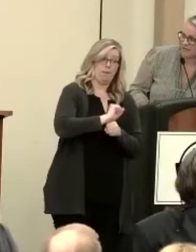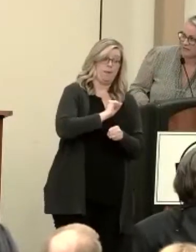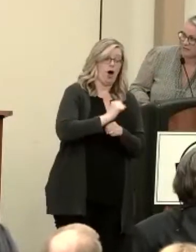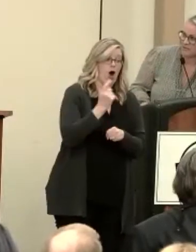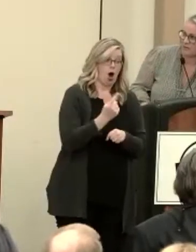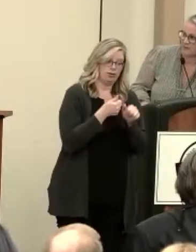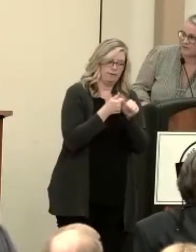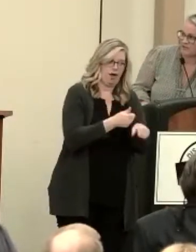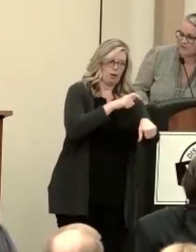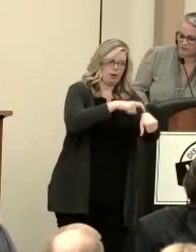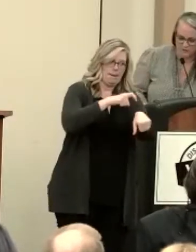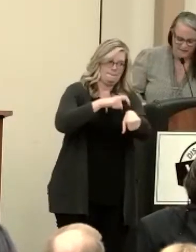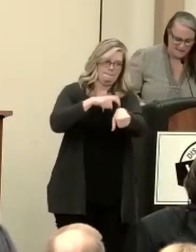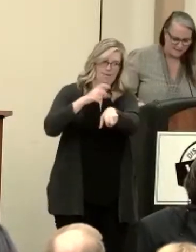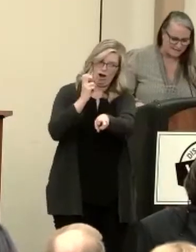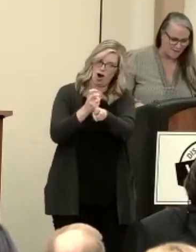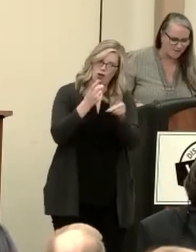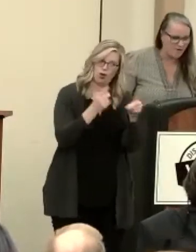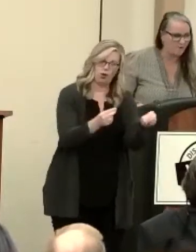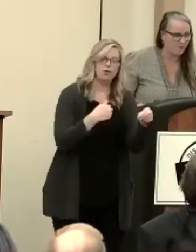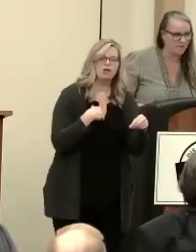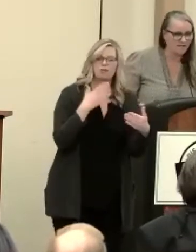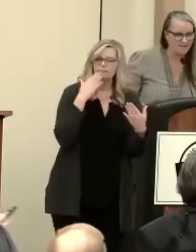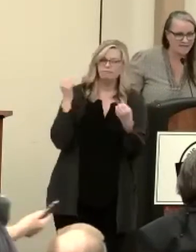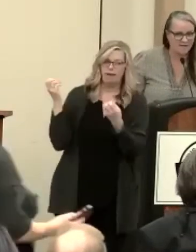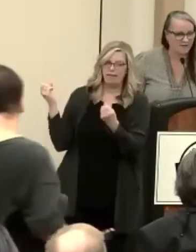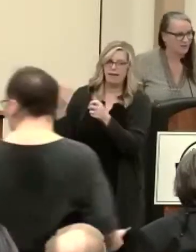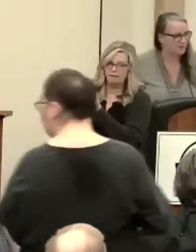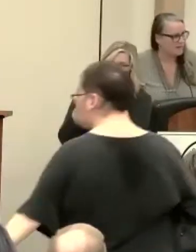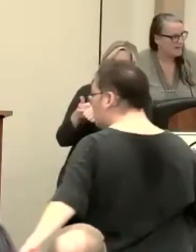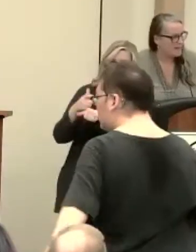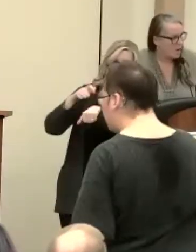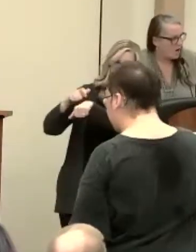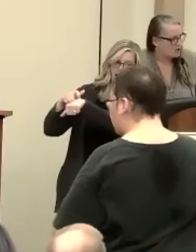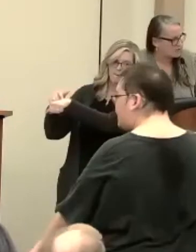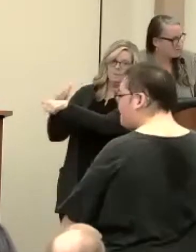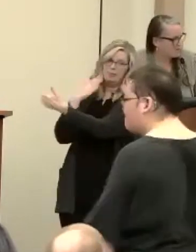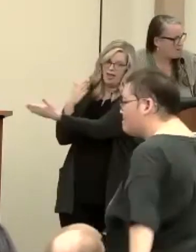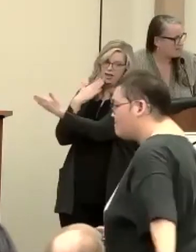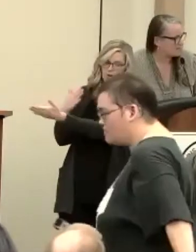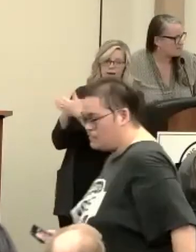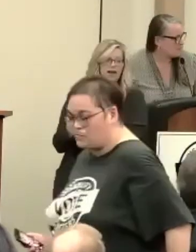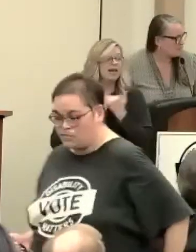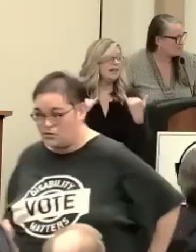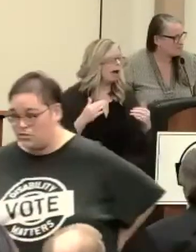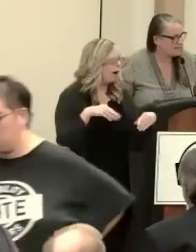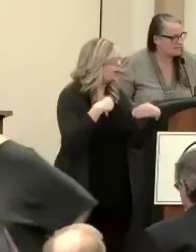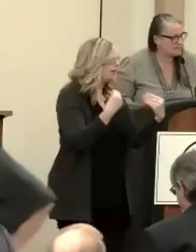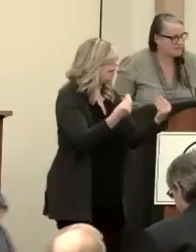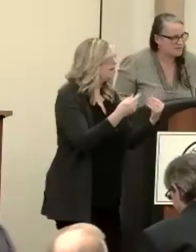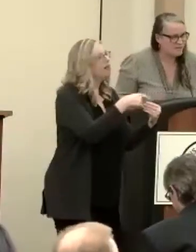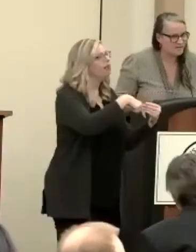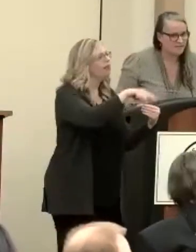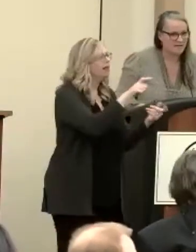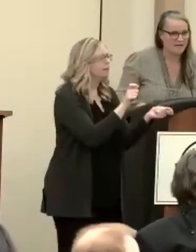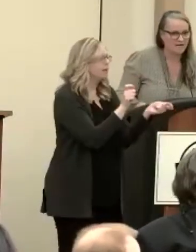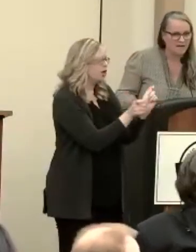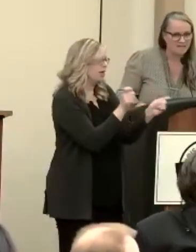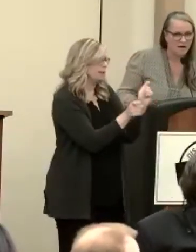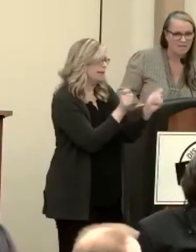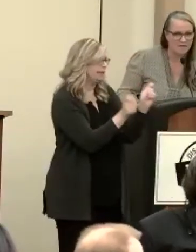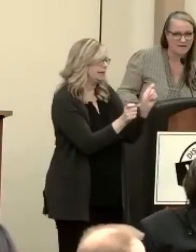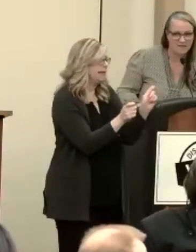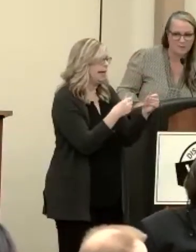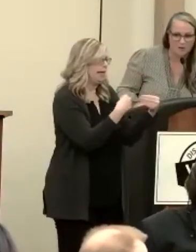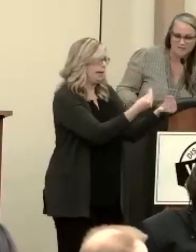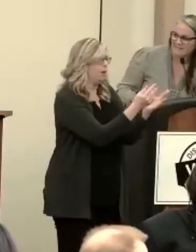get your thoughts out. So we appreciate you staying within our format this afternoon. I'll just give the audience a moment to make some adjustments. That